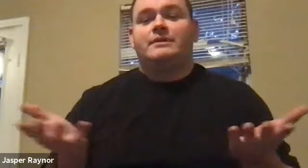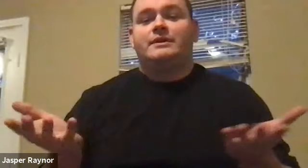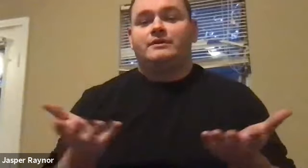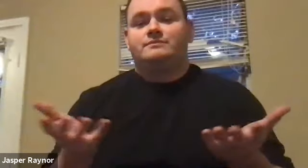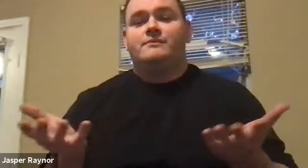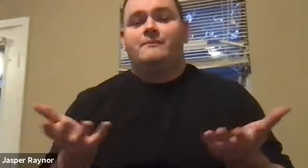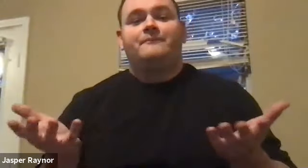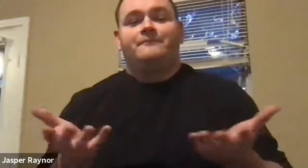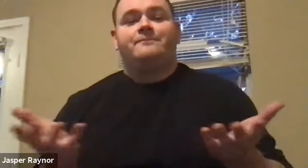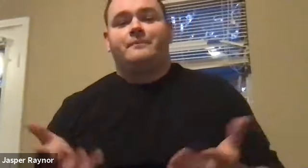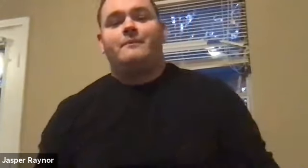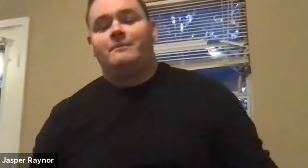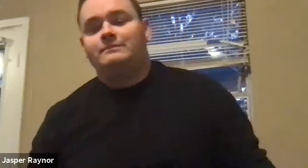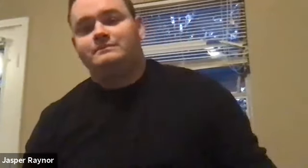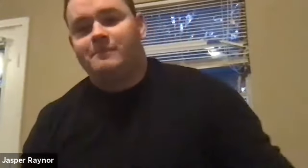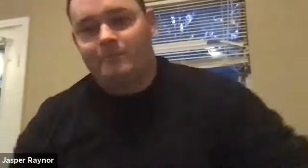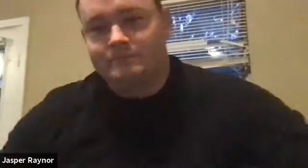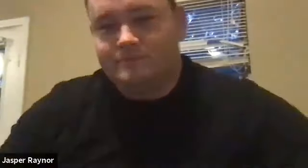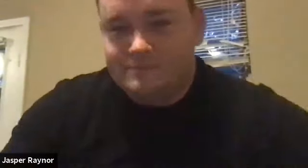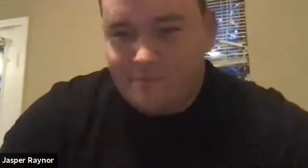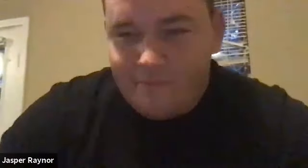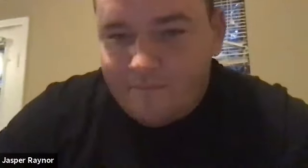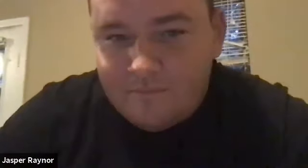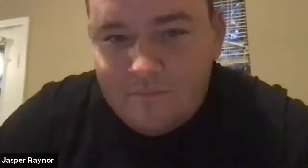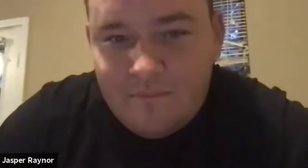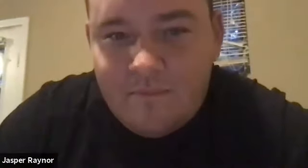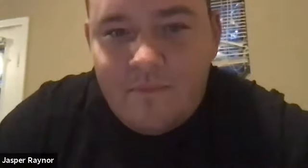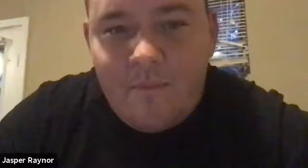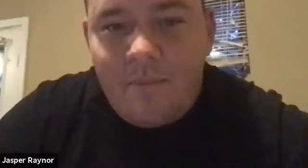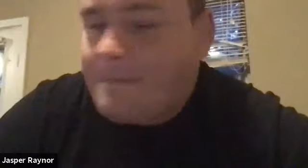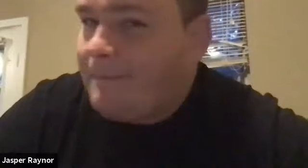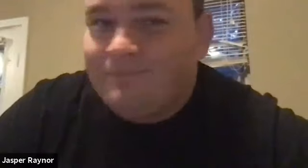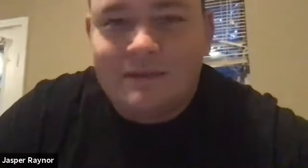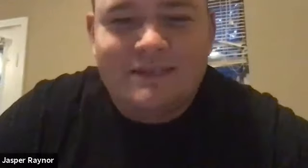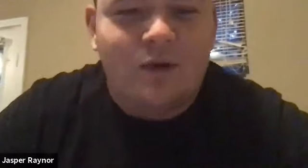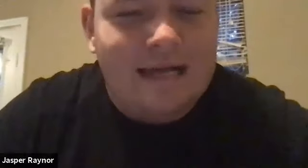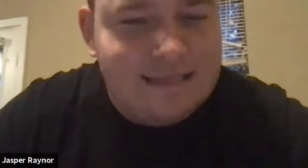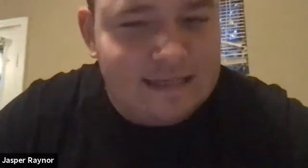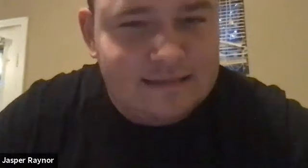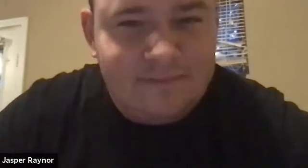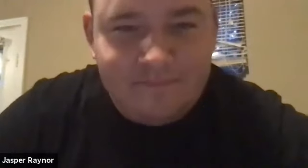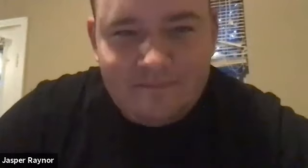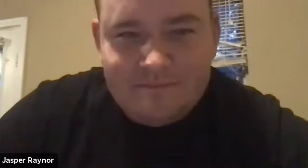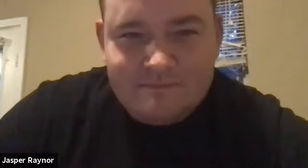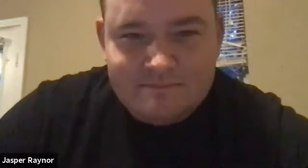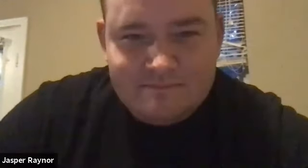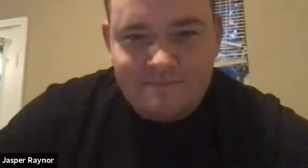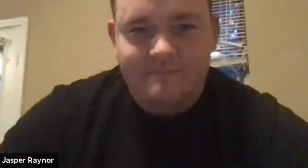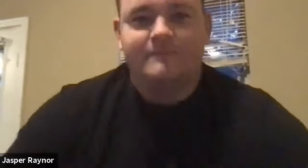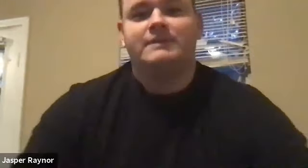Here. Mhm. Wouldn't that be confused with what? Depends on context. And